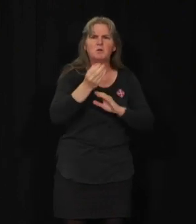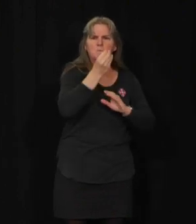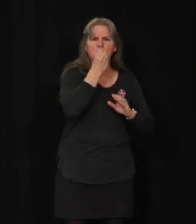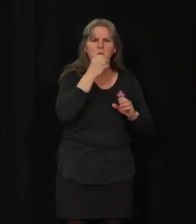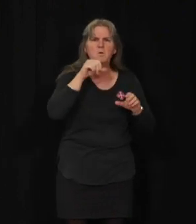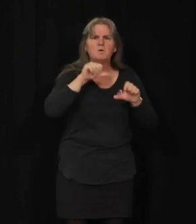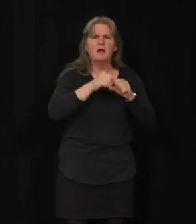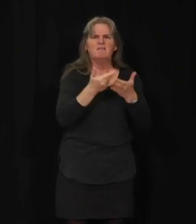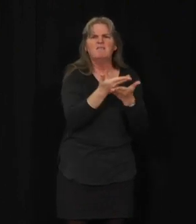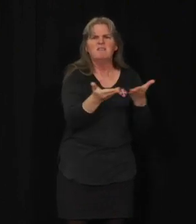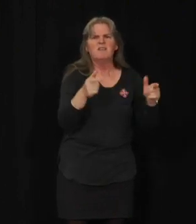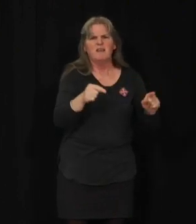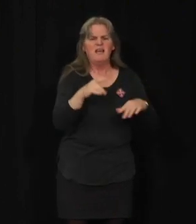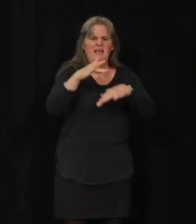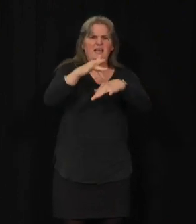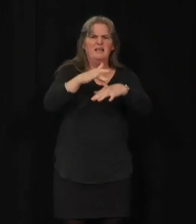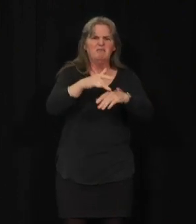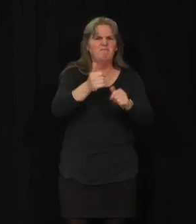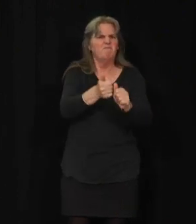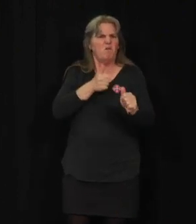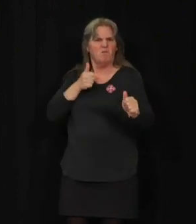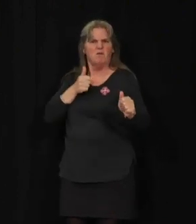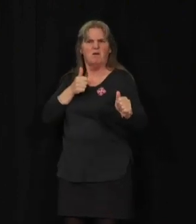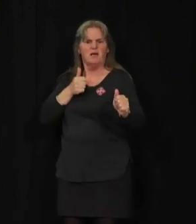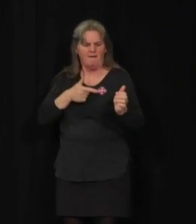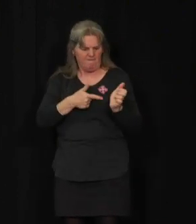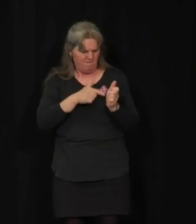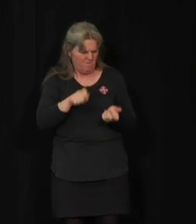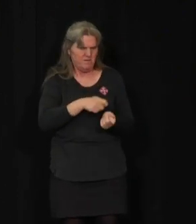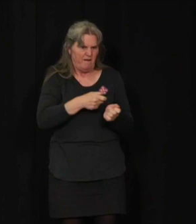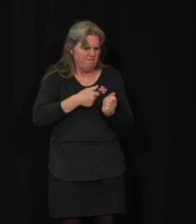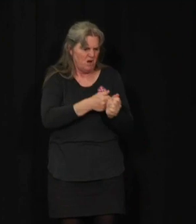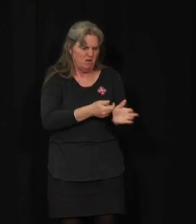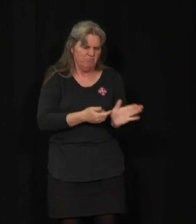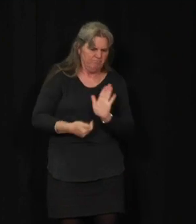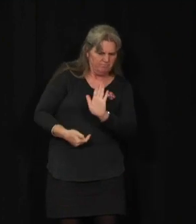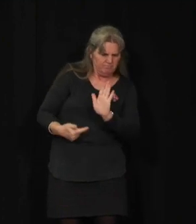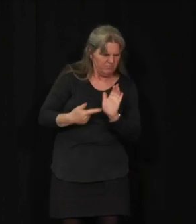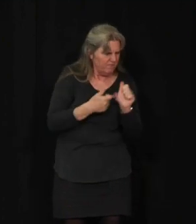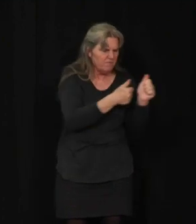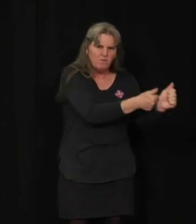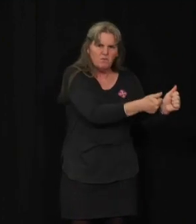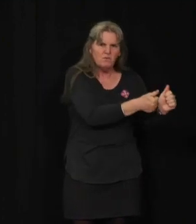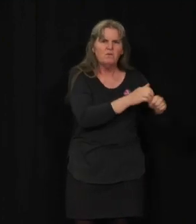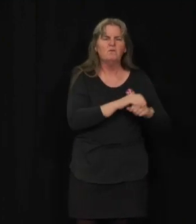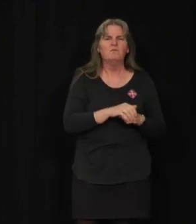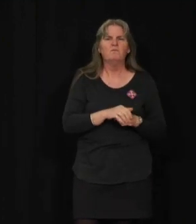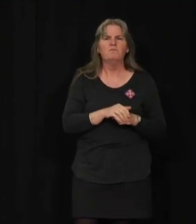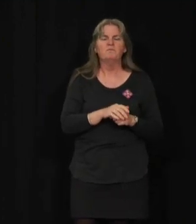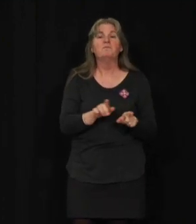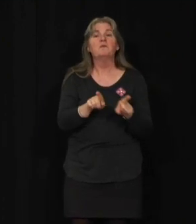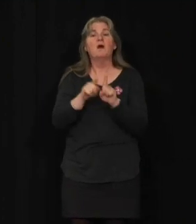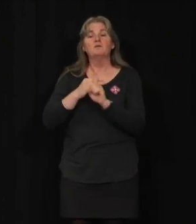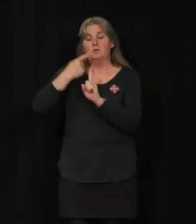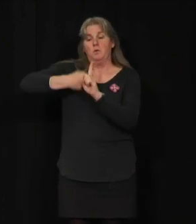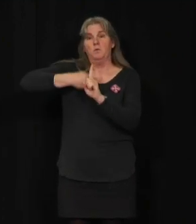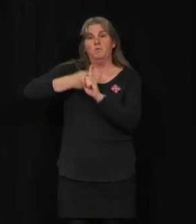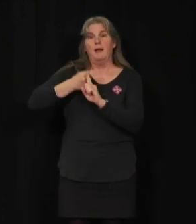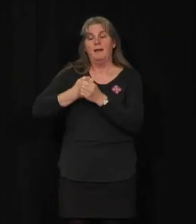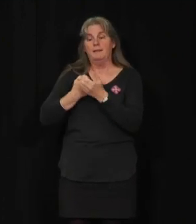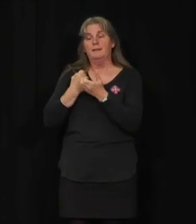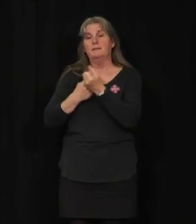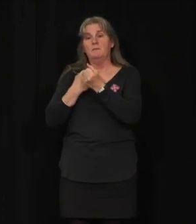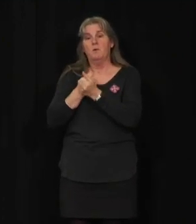their route and on their route only. I would also like to mention the rent assistance program that Ministers Frost and Stryker